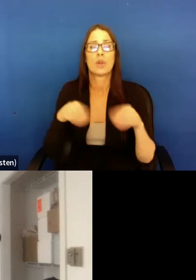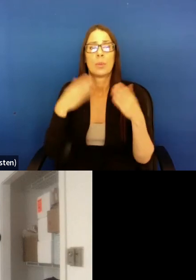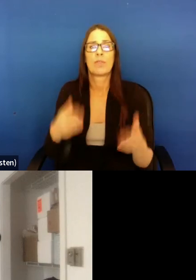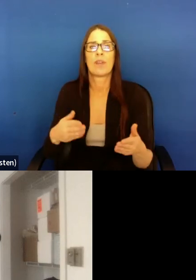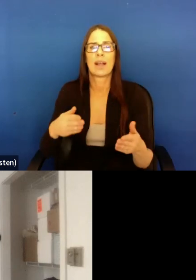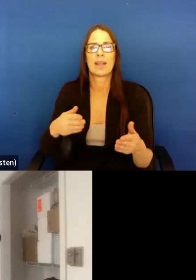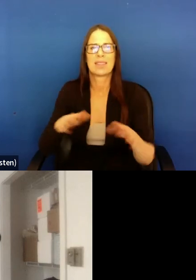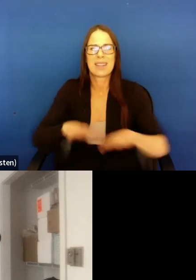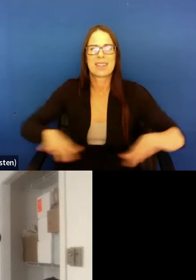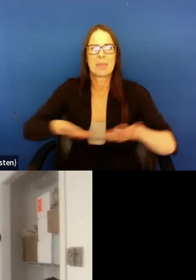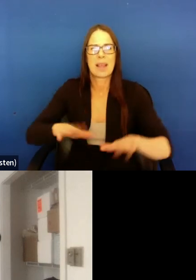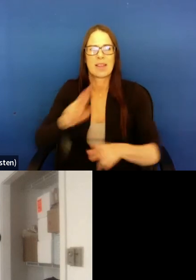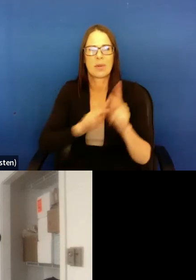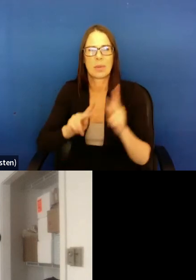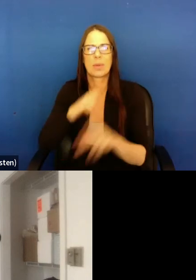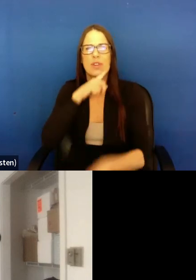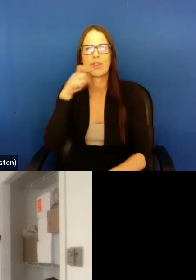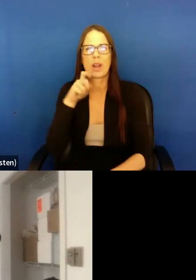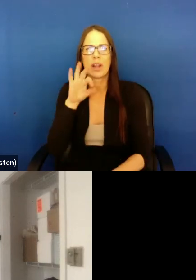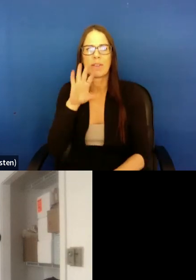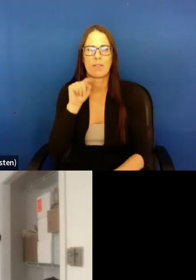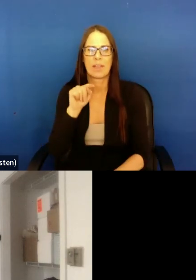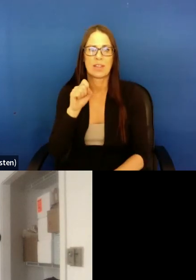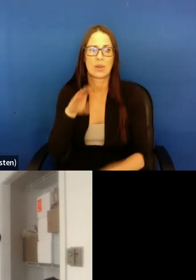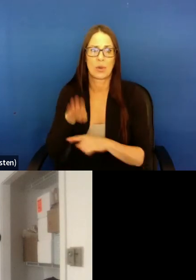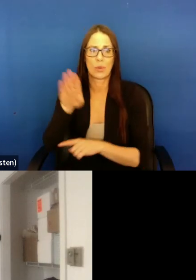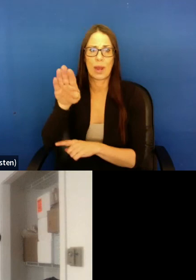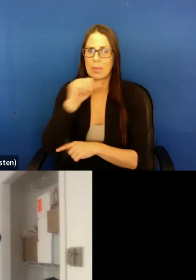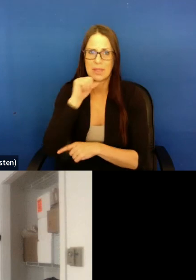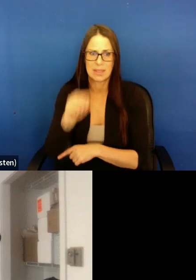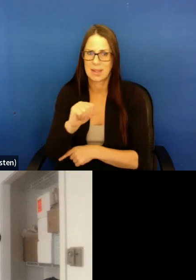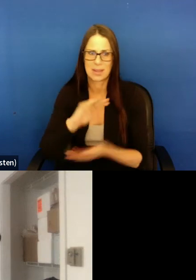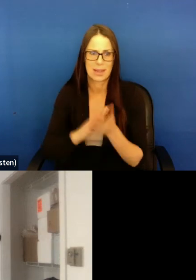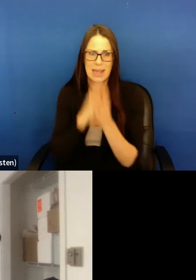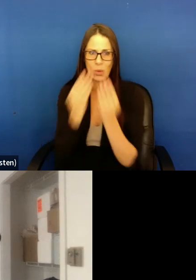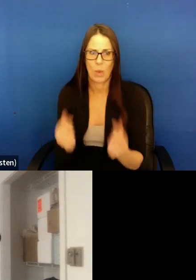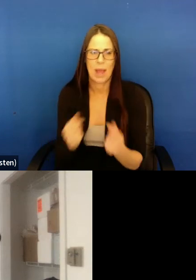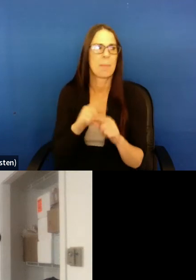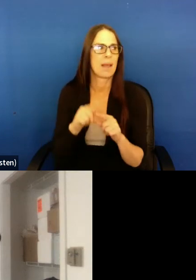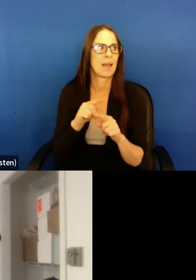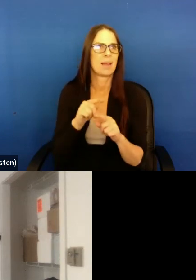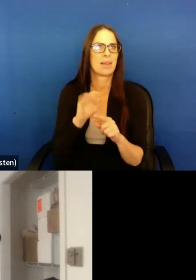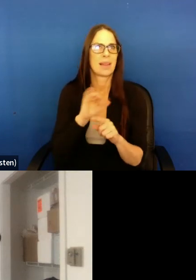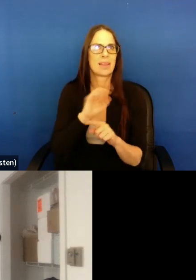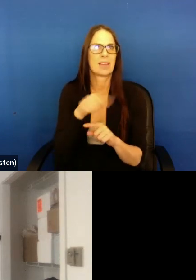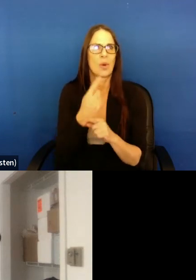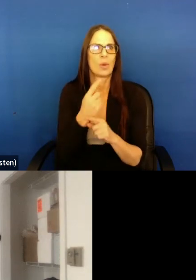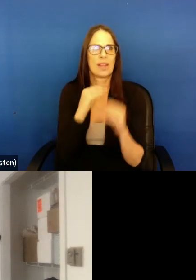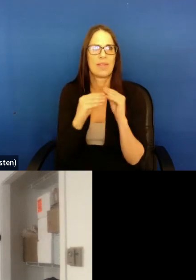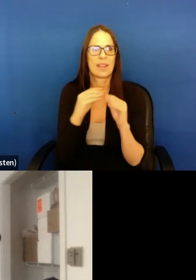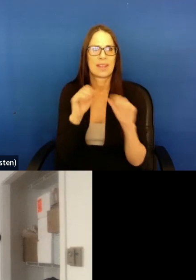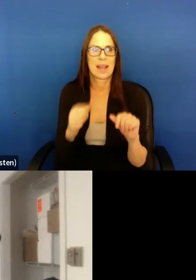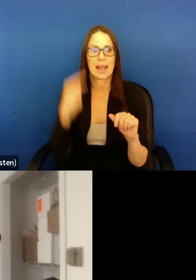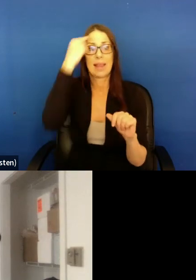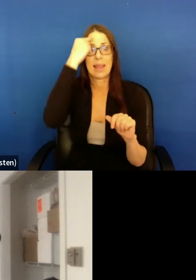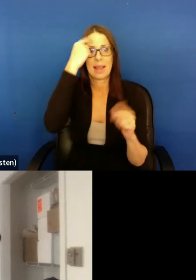more wet. Yeah. But that's the only other fix for that I can think of besides fixing